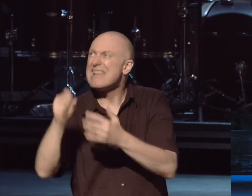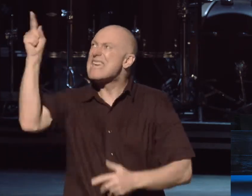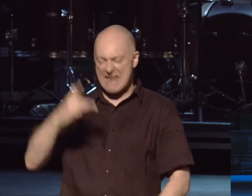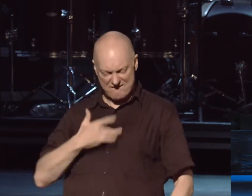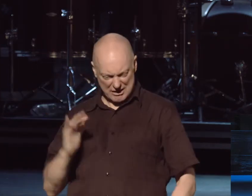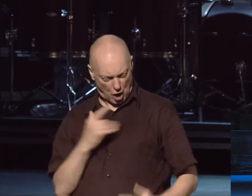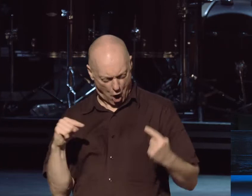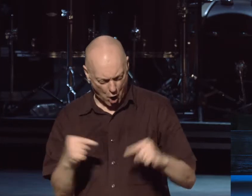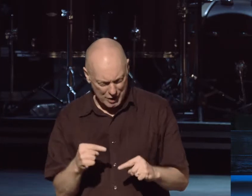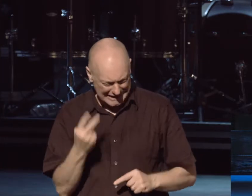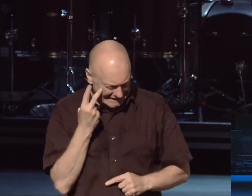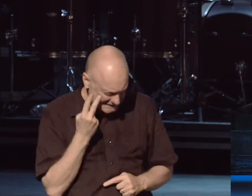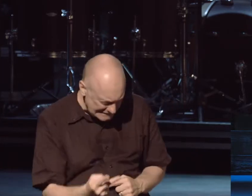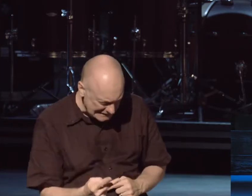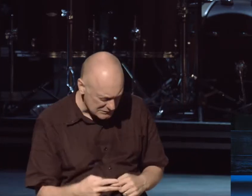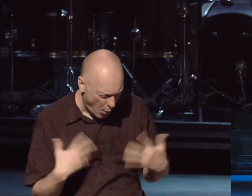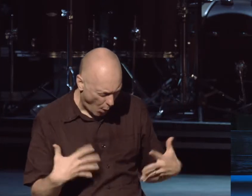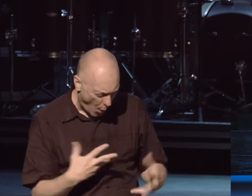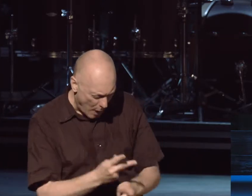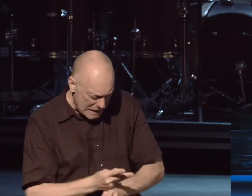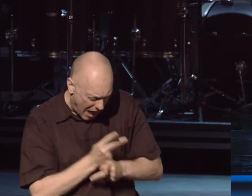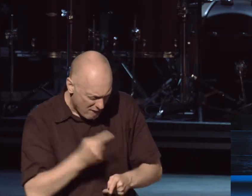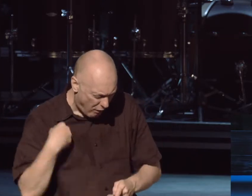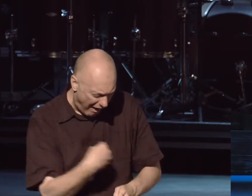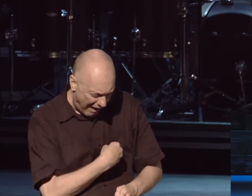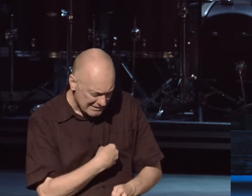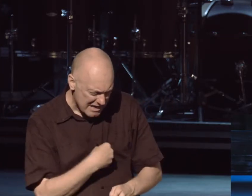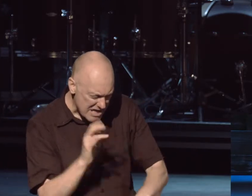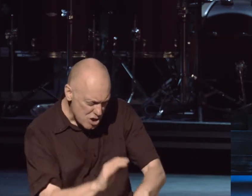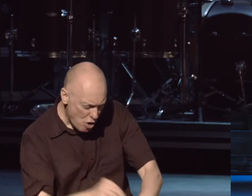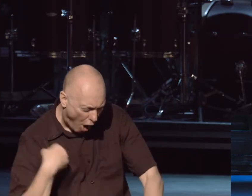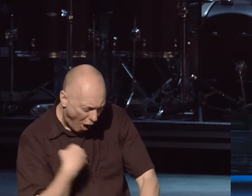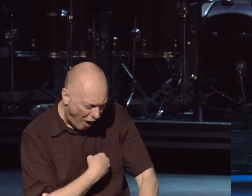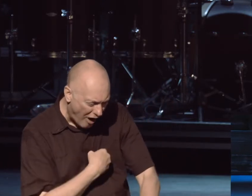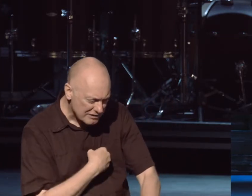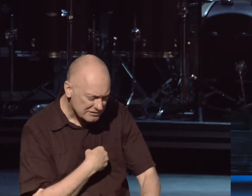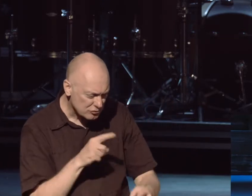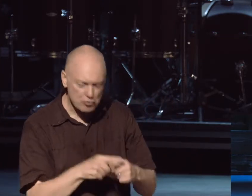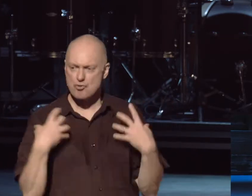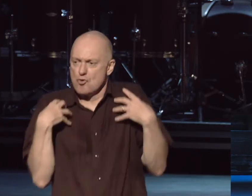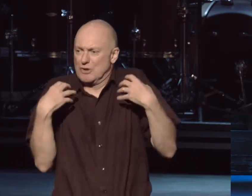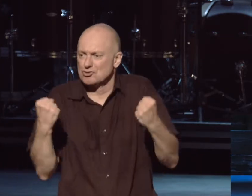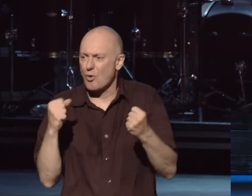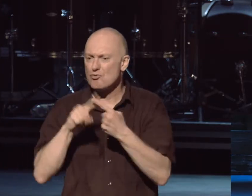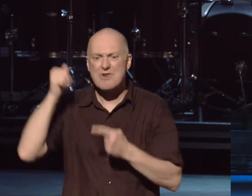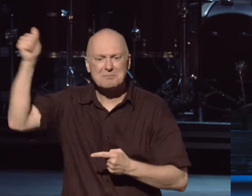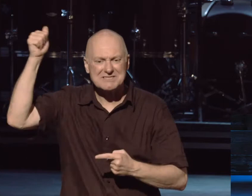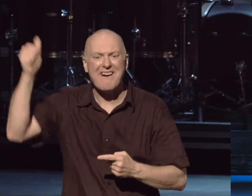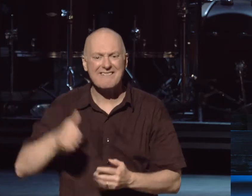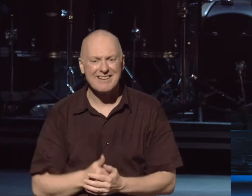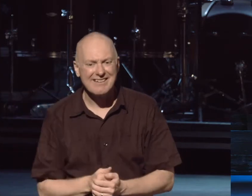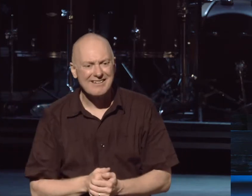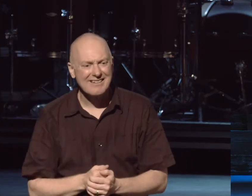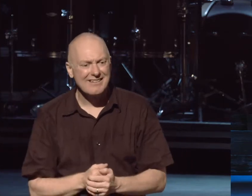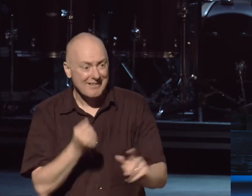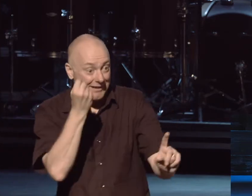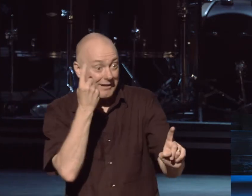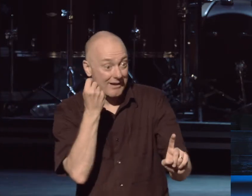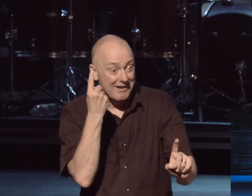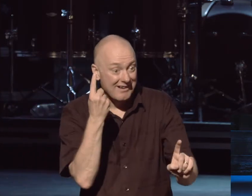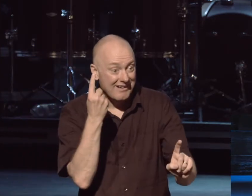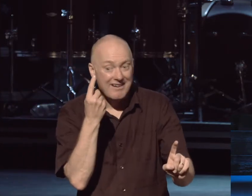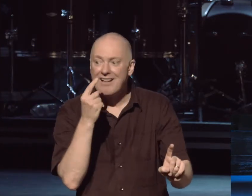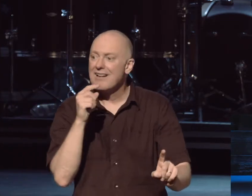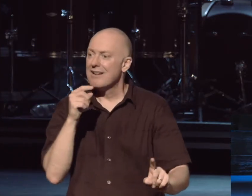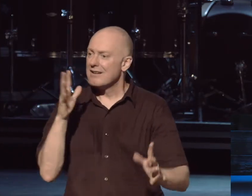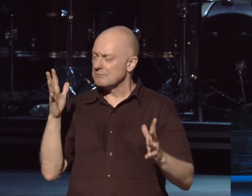He sees us in our devastation. He cares, and he calls us to be restored to himself. You see, so this is the heart